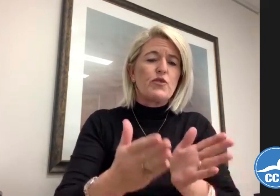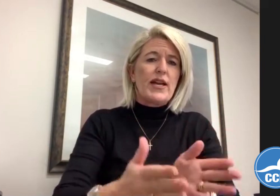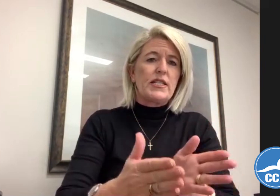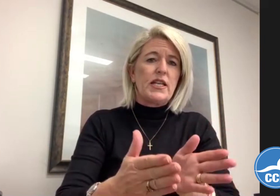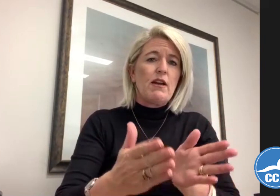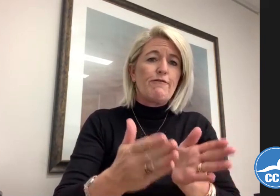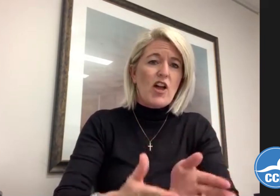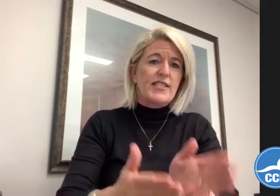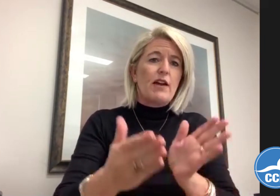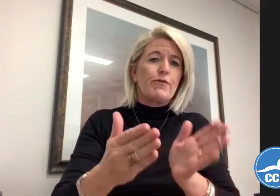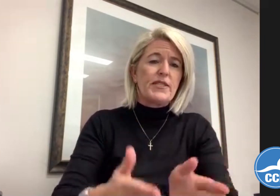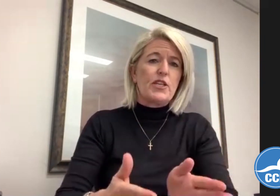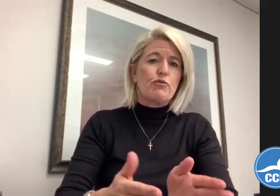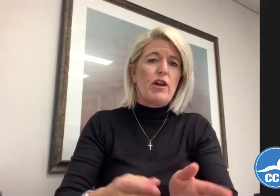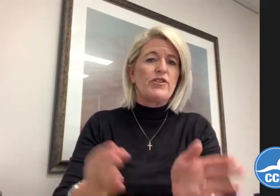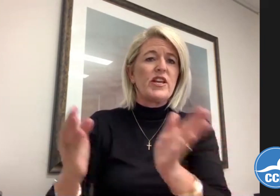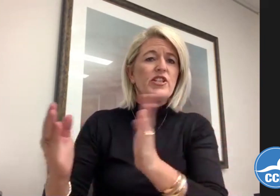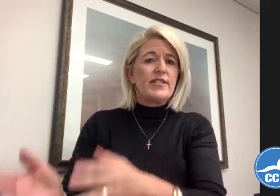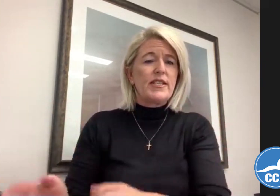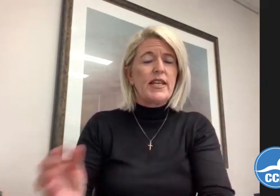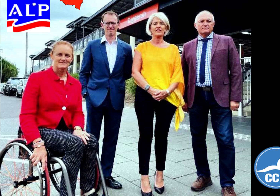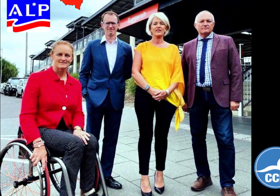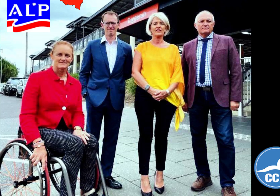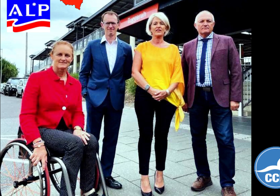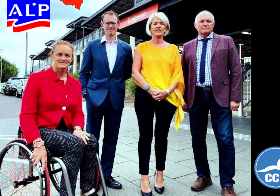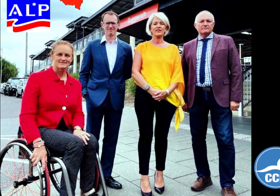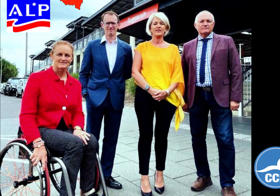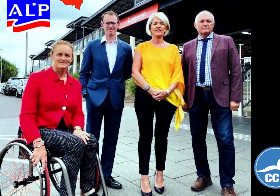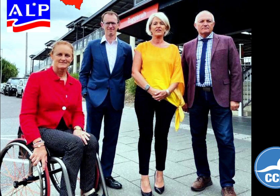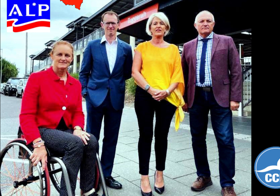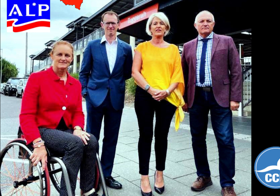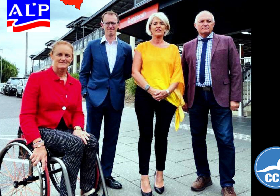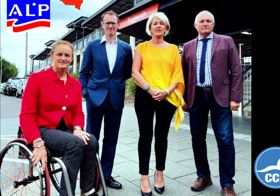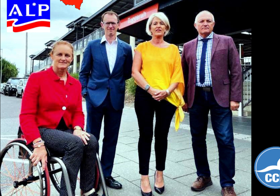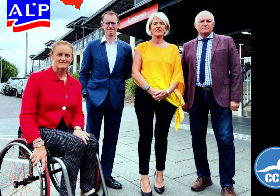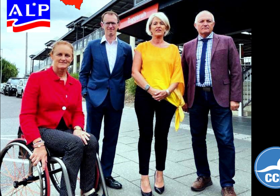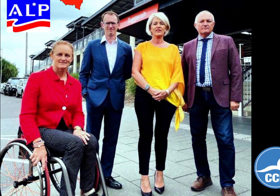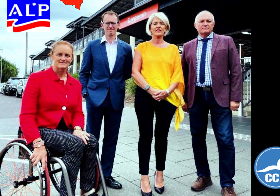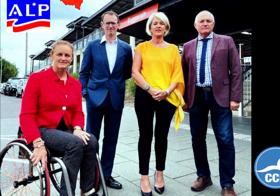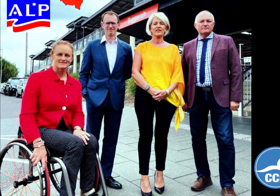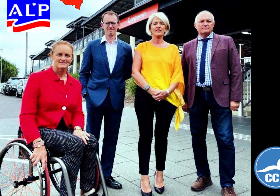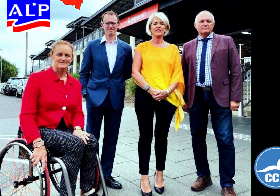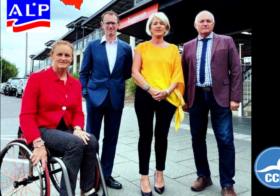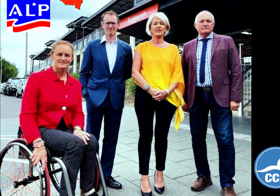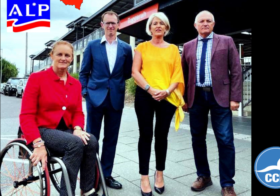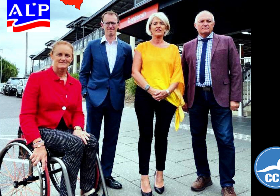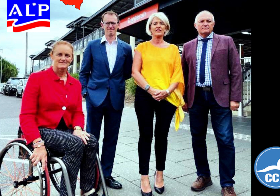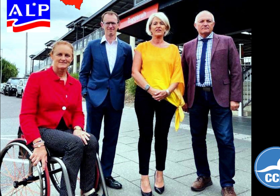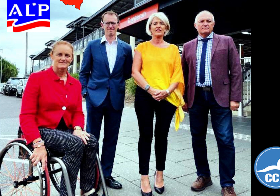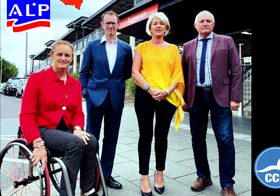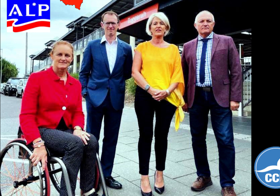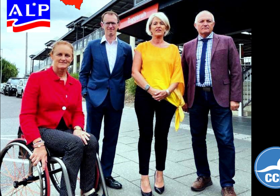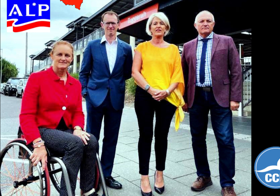about redirecting Pfizer from the Central Coast to Sydney. The region's Labor MPs are also calling for a vaccination